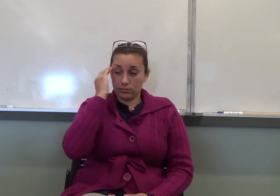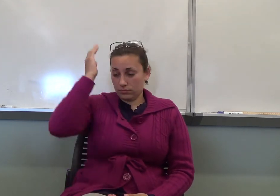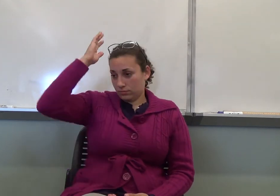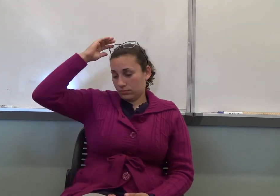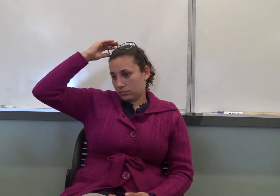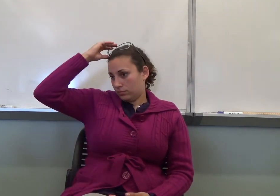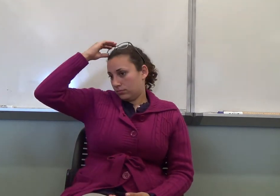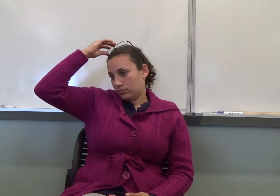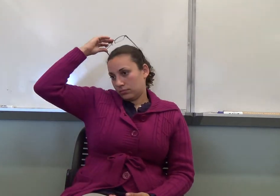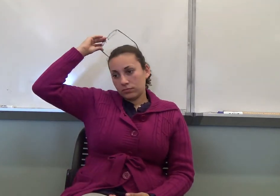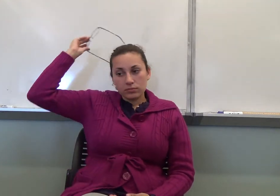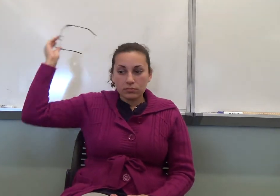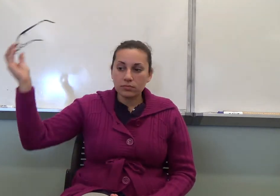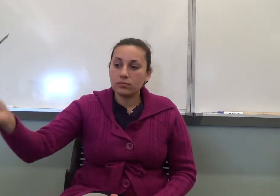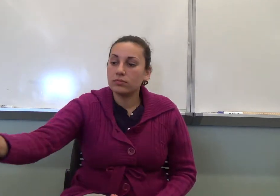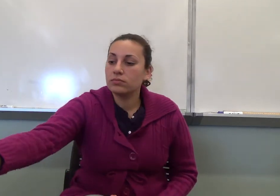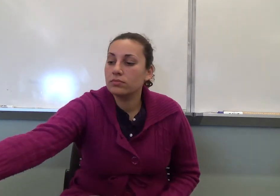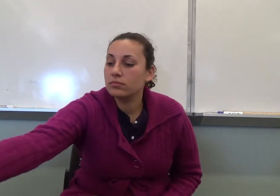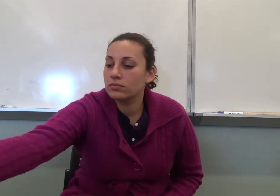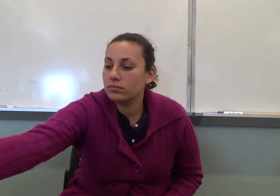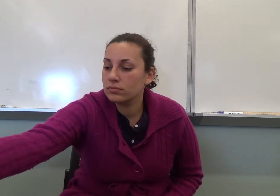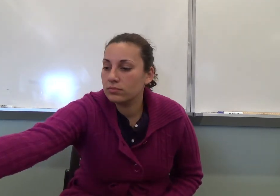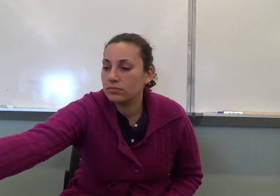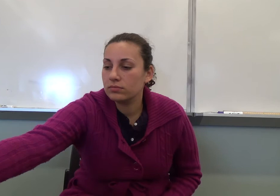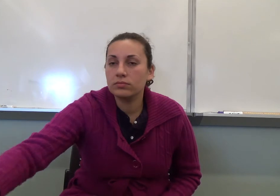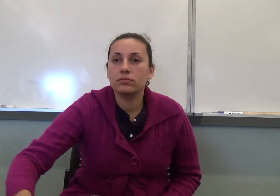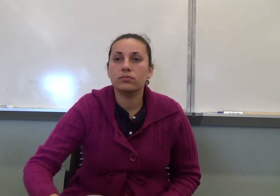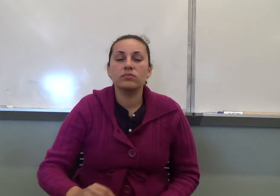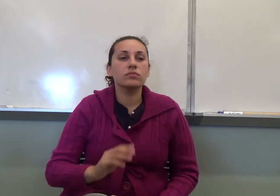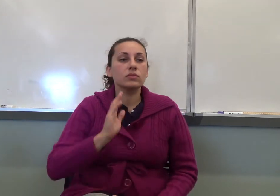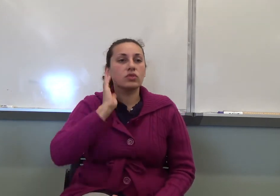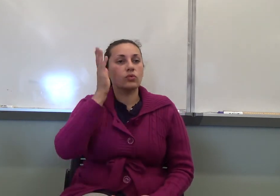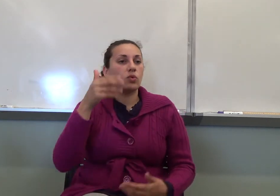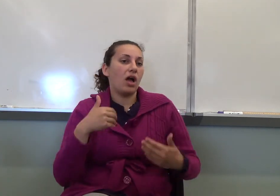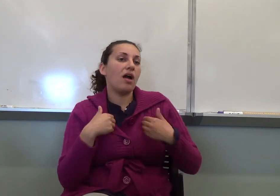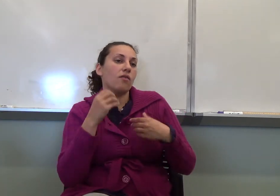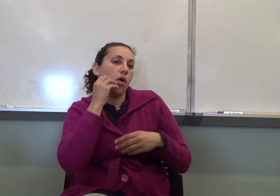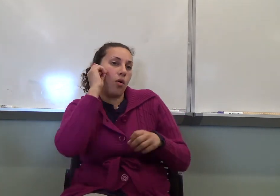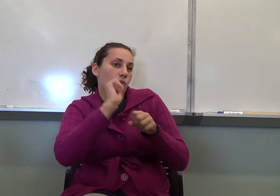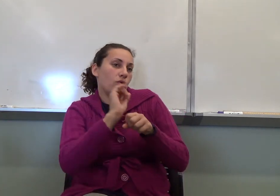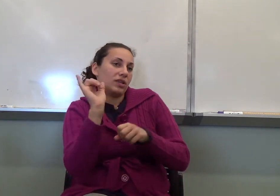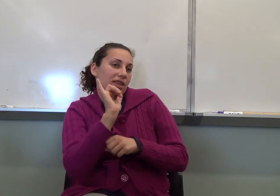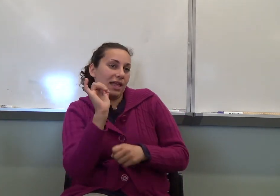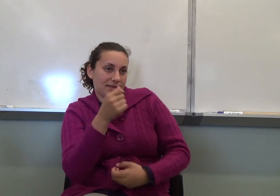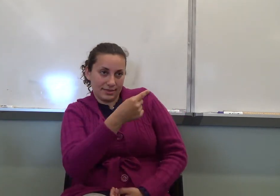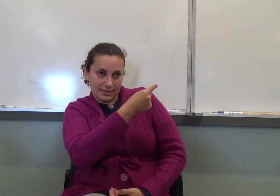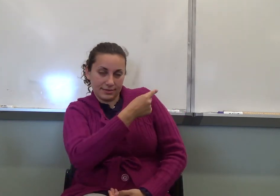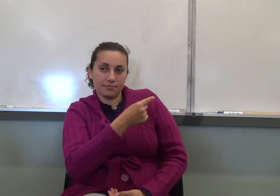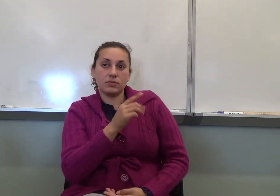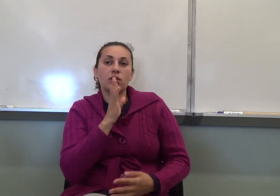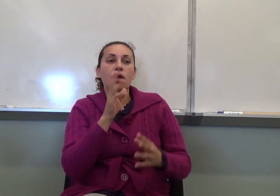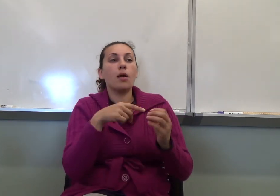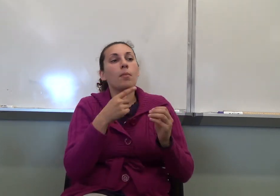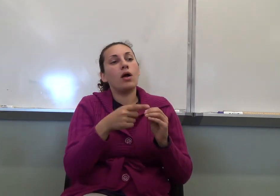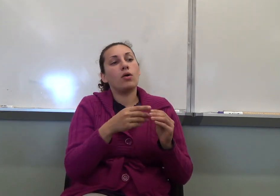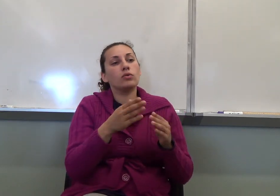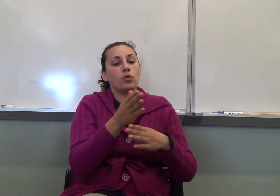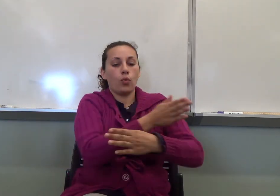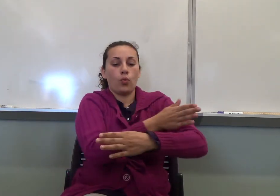You'll have a homework problem, something like this one. This has to do with temperature ranges. So let's talk